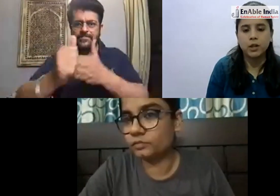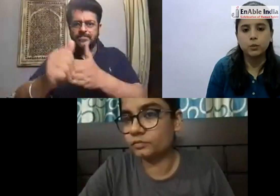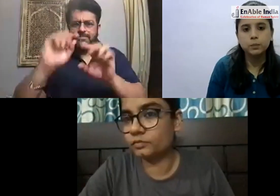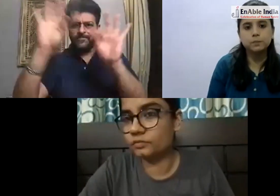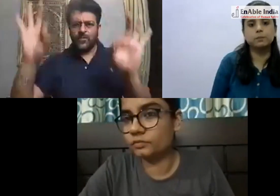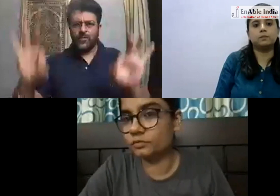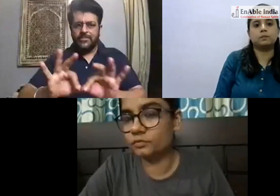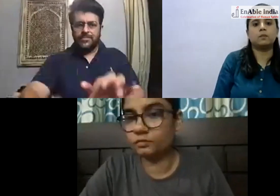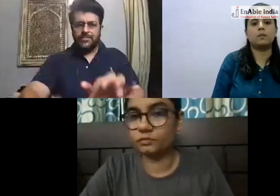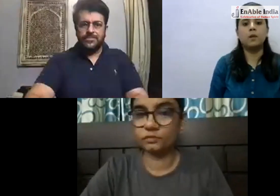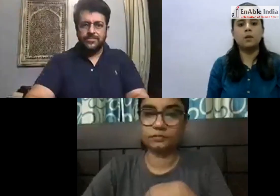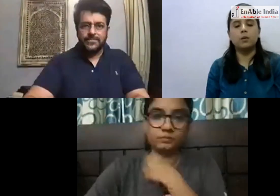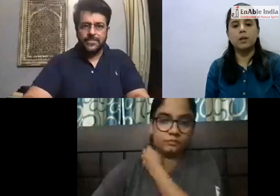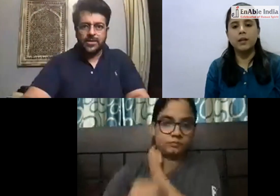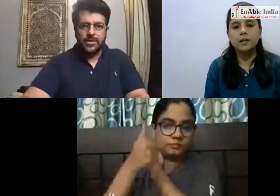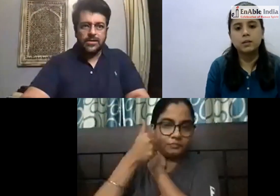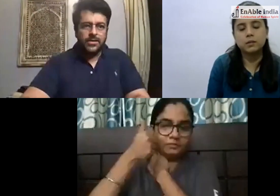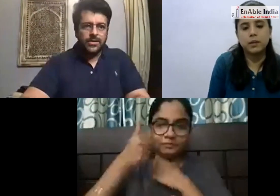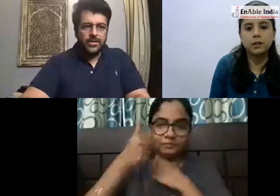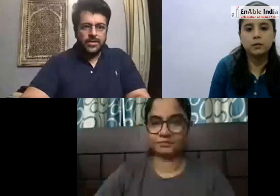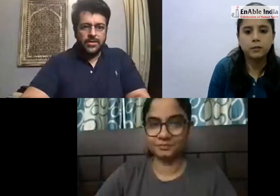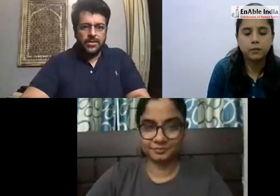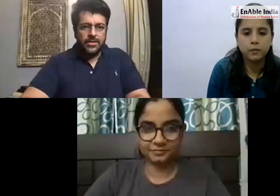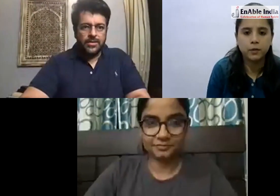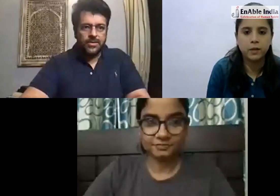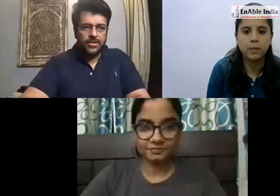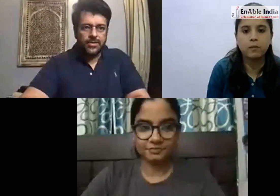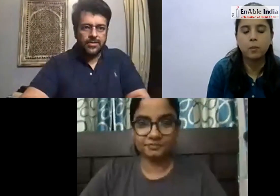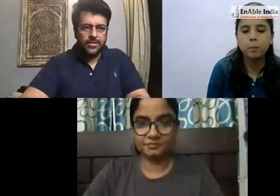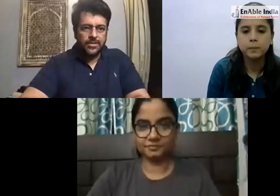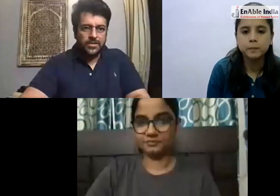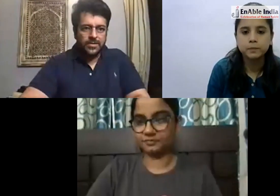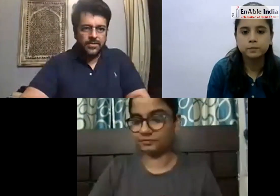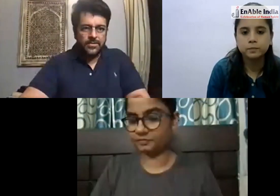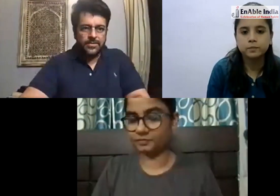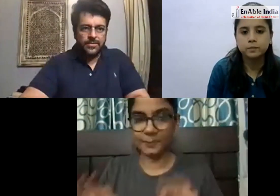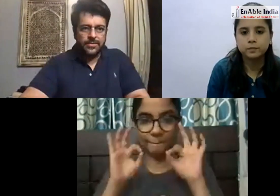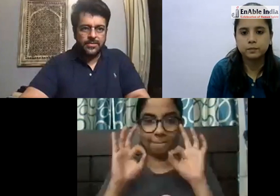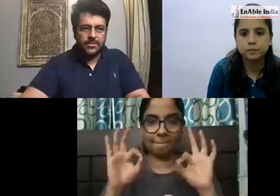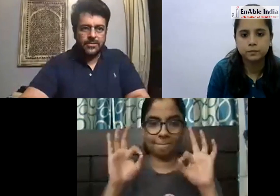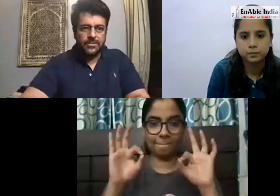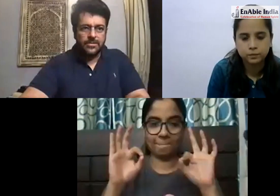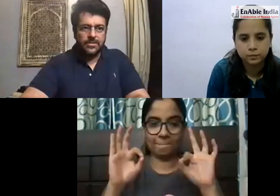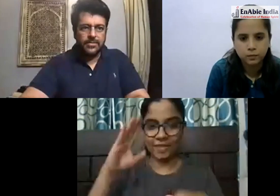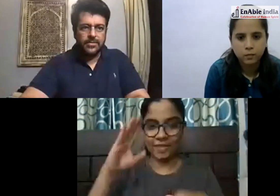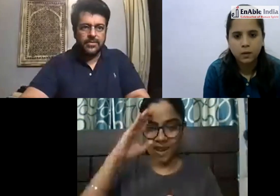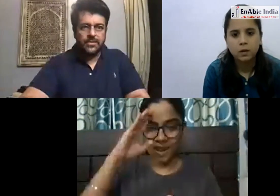Okay, Charu. You can lead here for the feedback form.